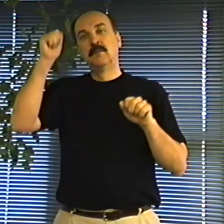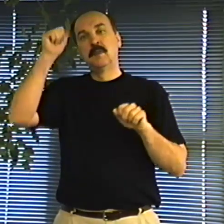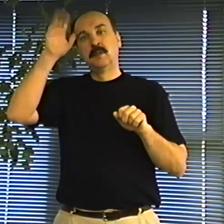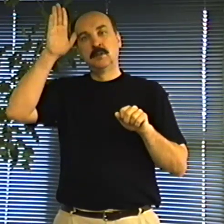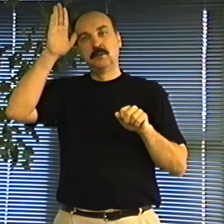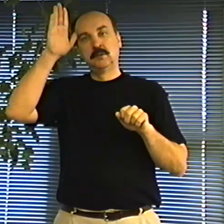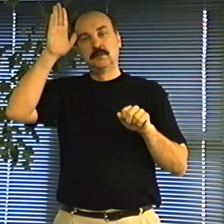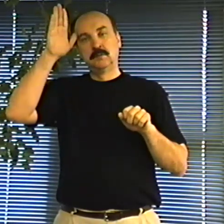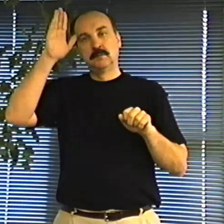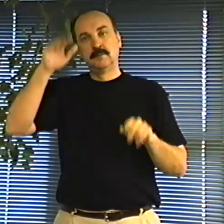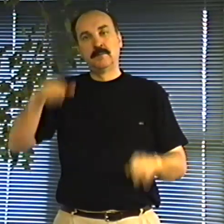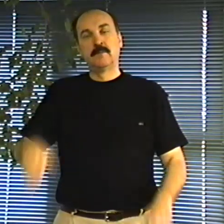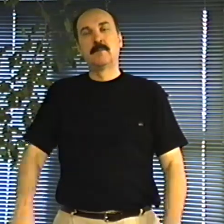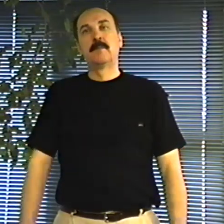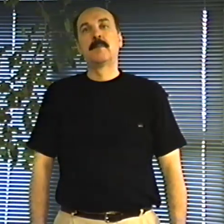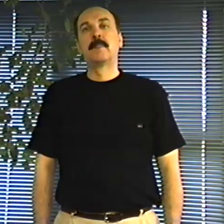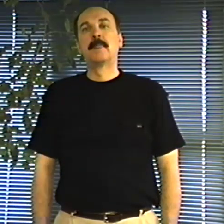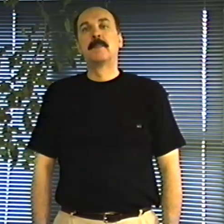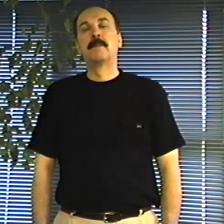The title of this story is called My Father.